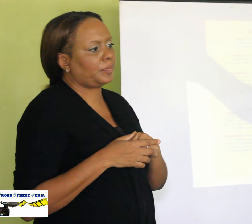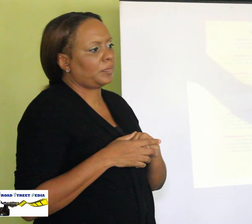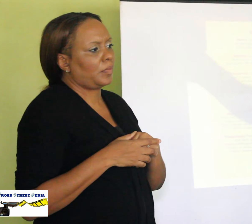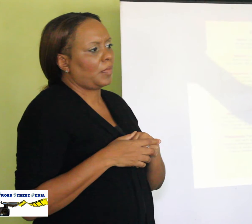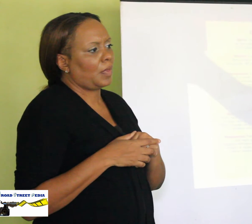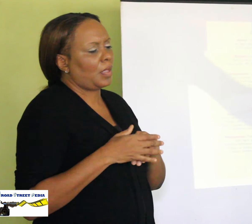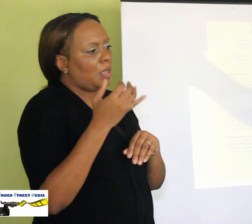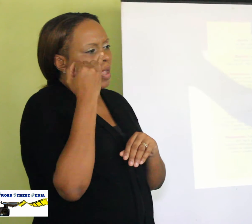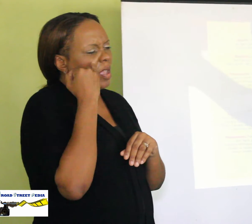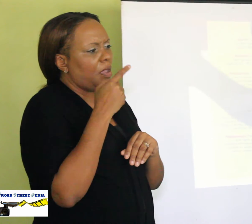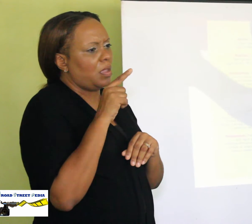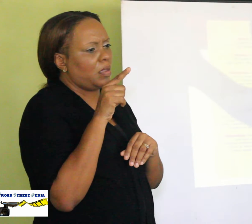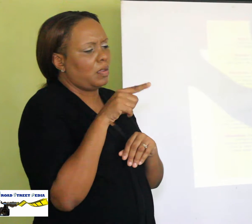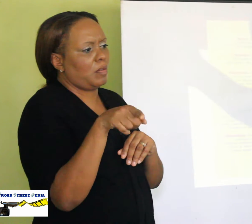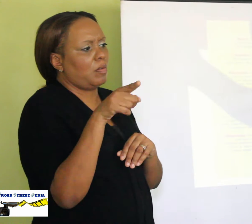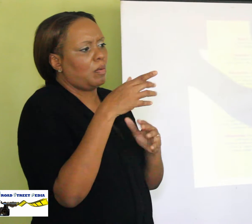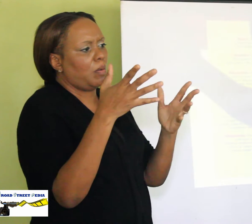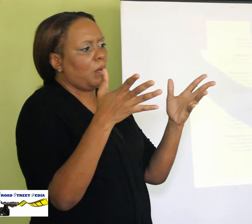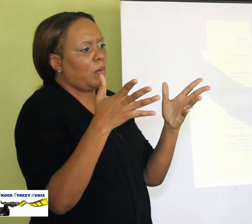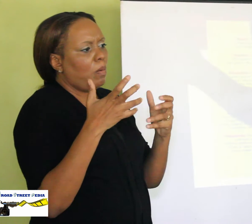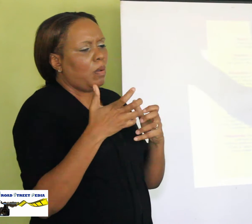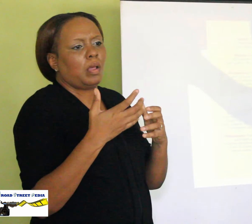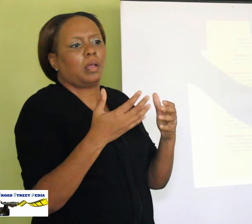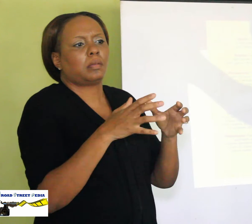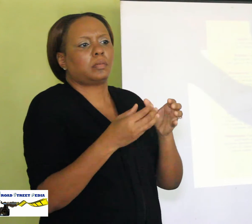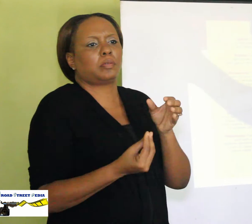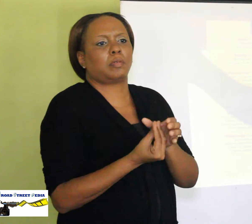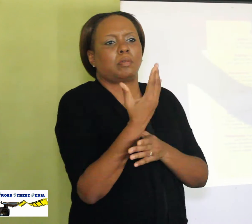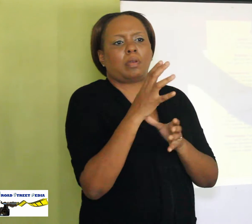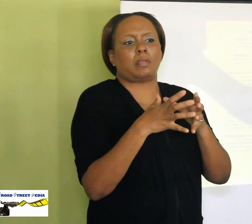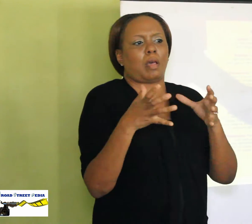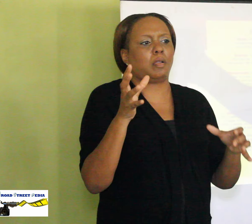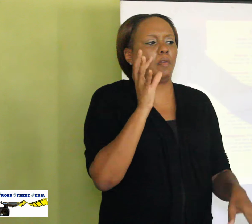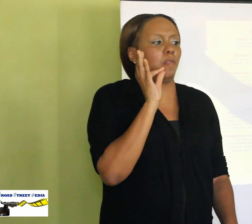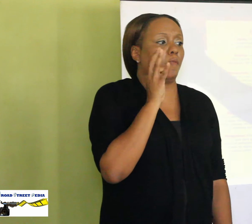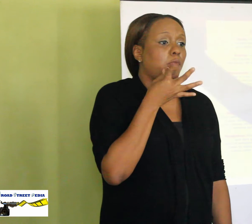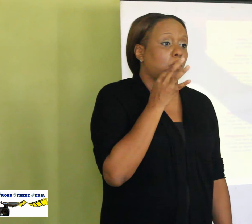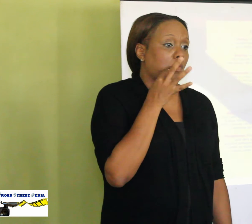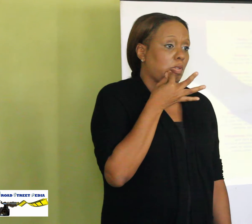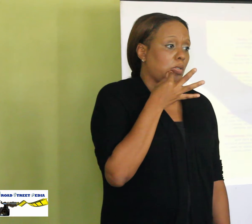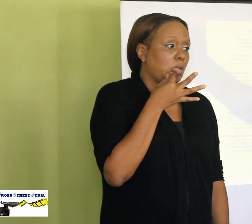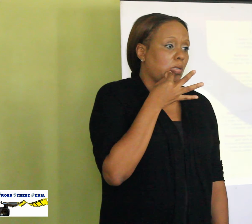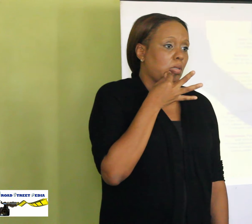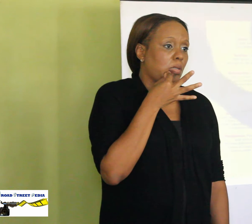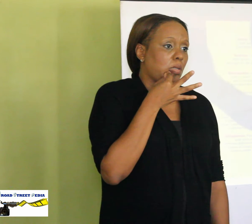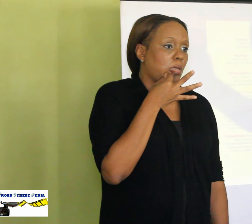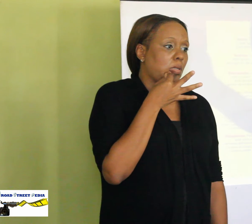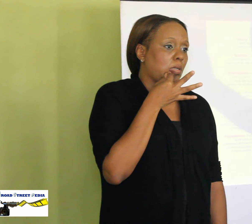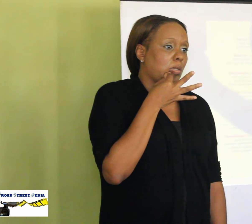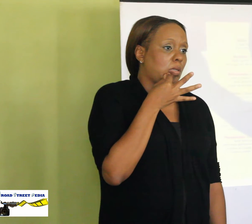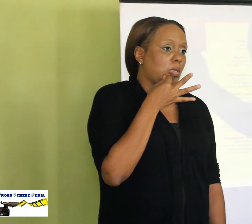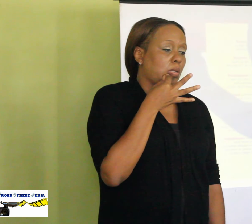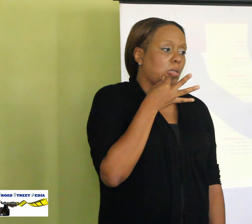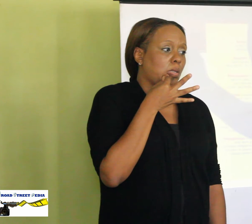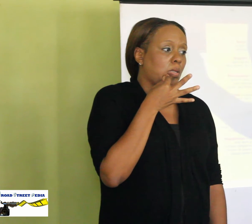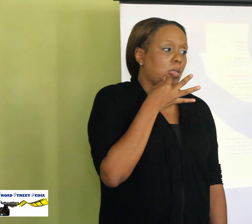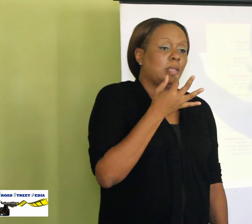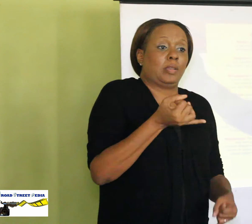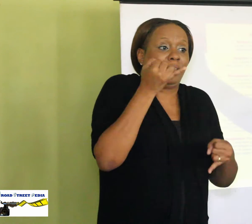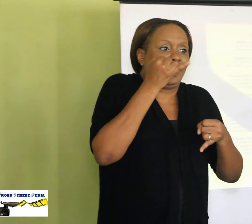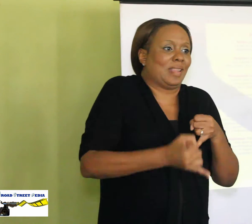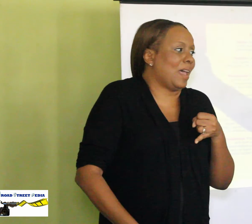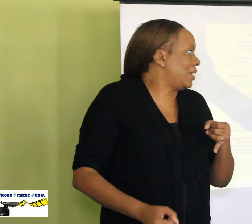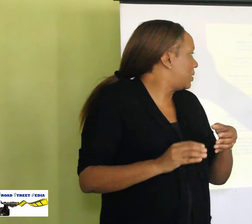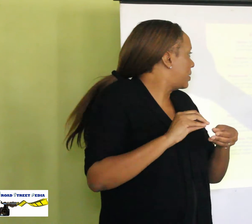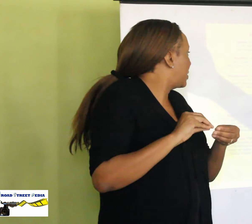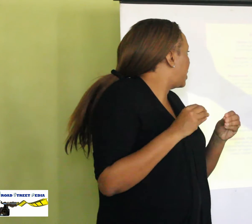stage where you want to produce a lot of fruits, it's beginning to fruit, blossoms, then that last number,